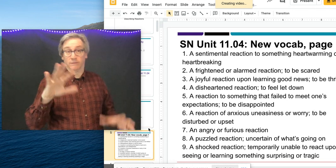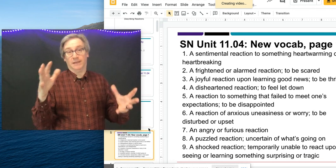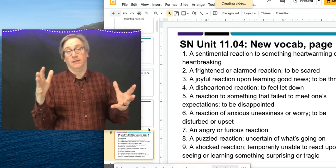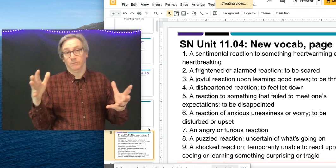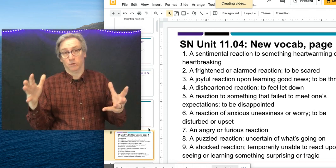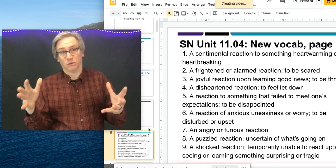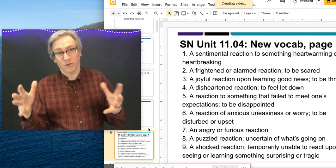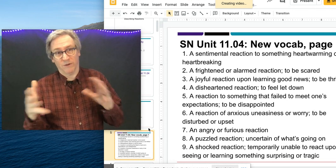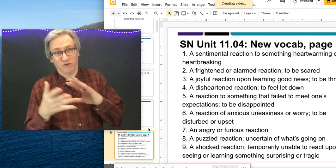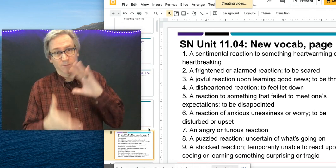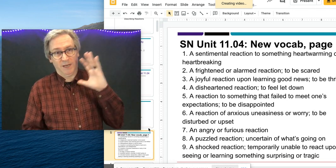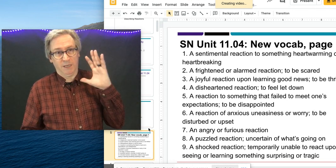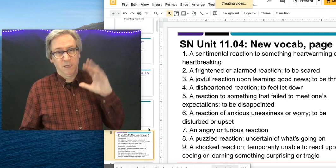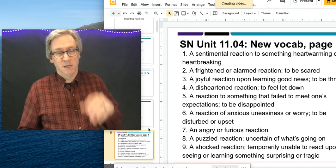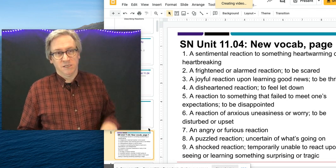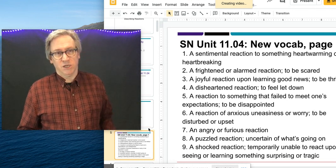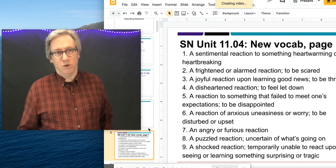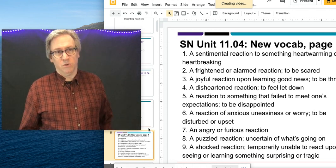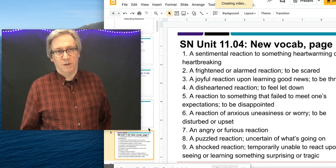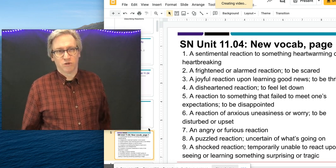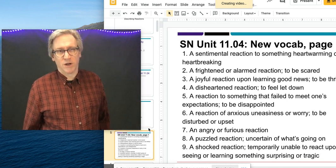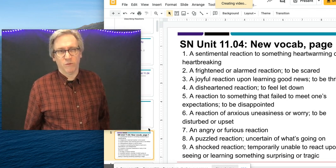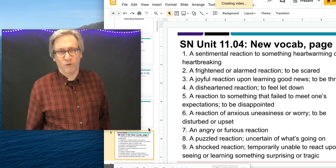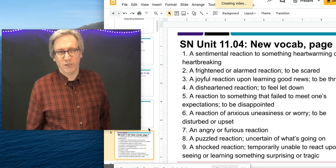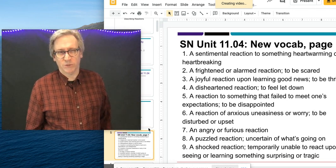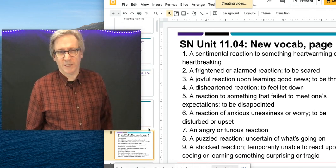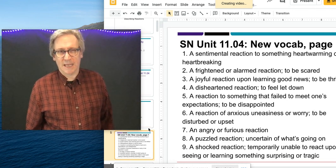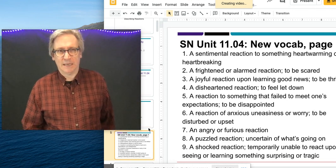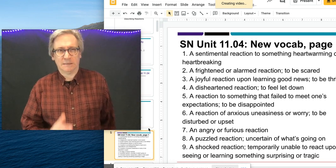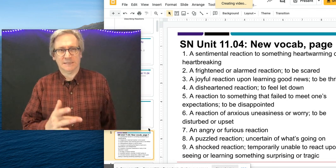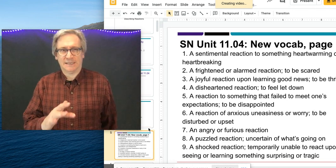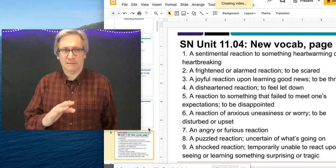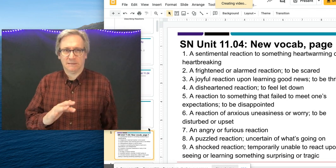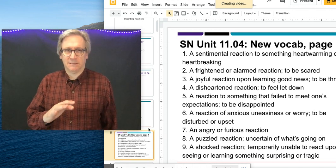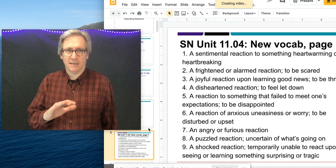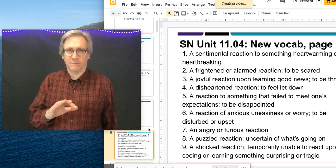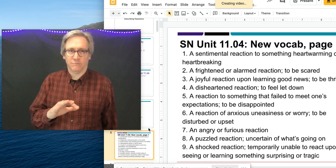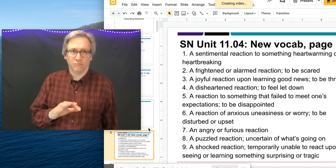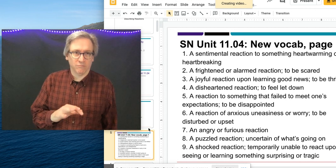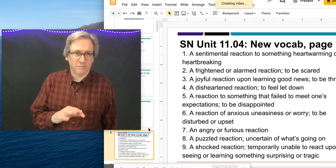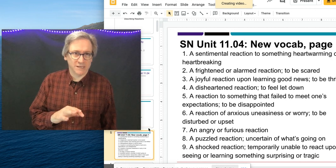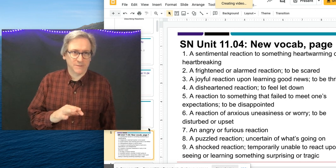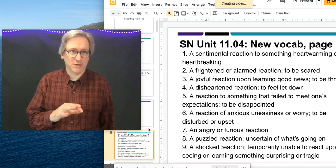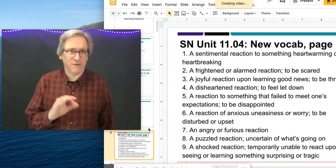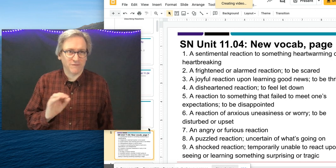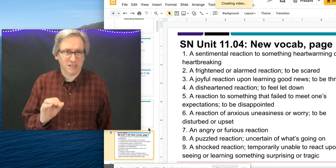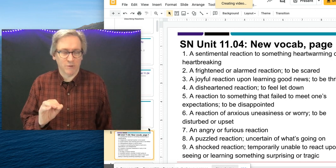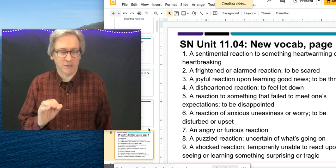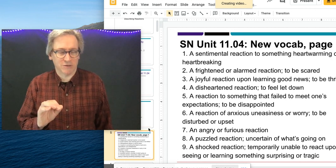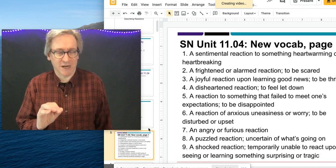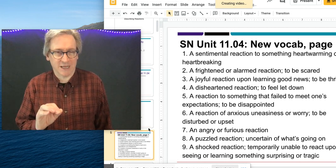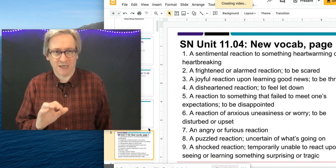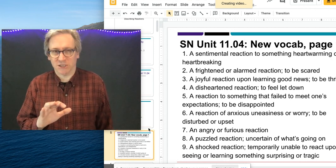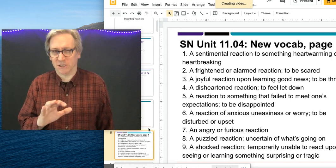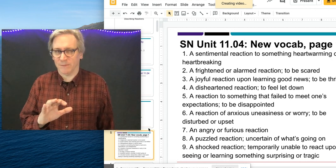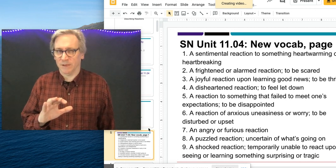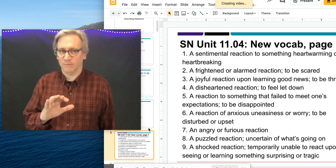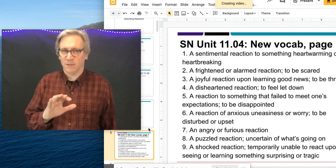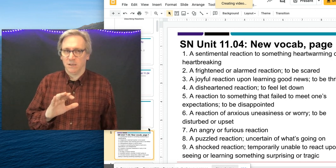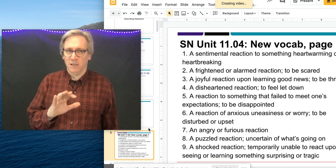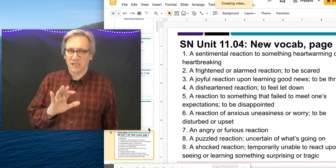or any computer, when you have too many. So I'm trying to avoid doing that, because that can, especially if you have a slow internet